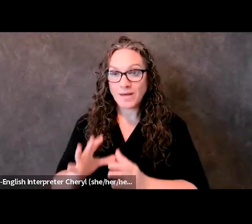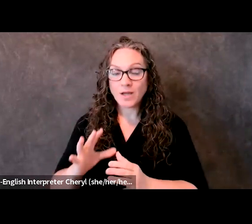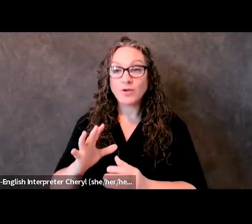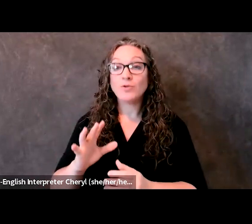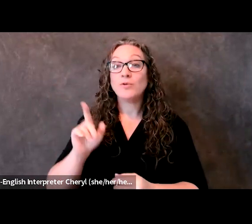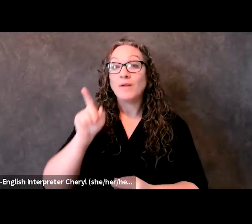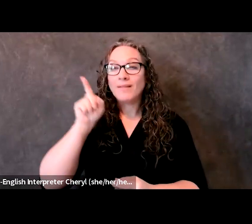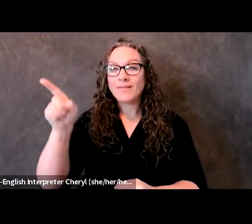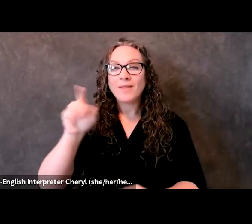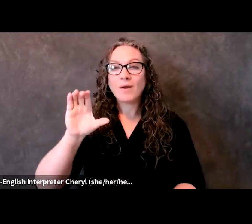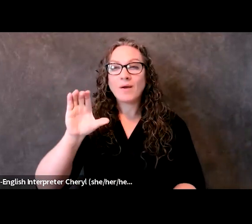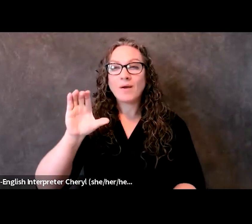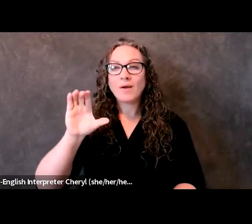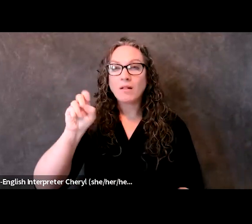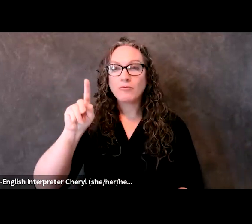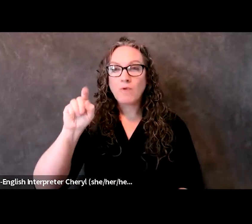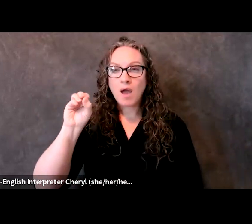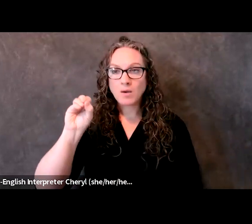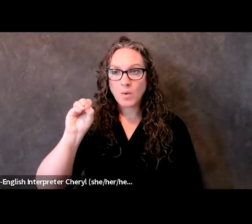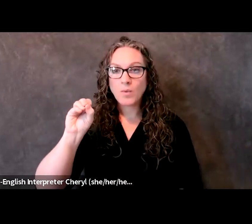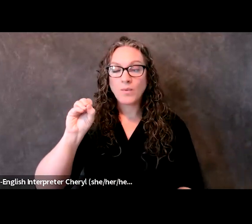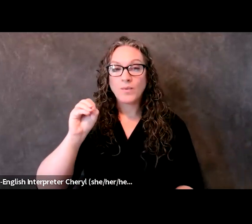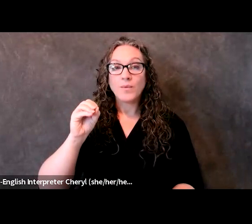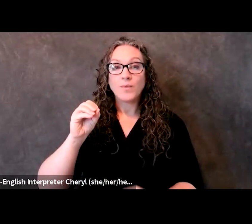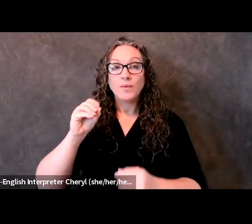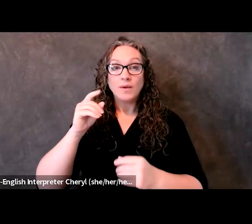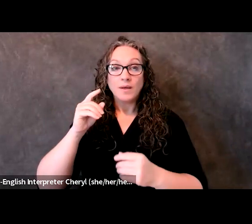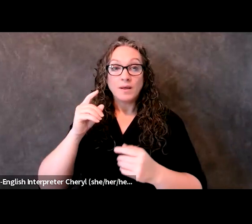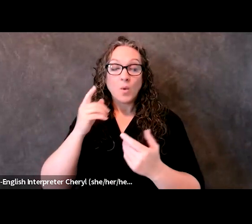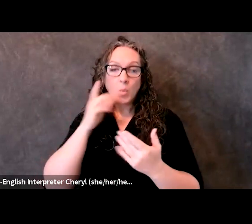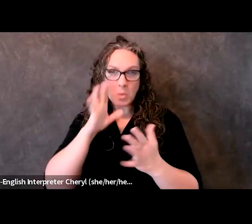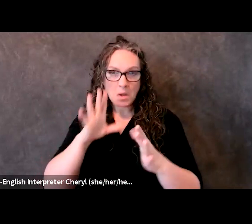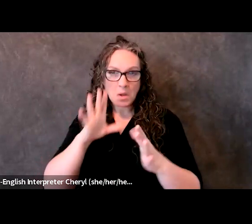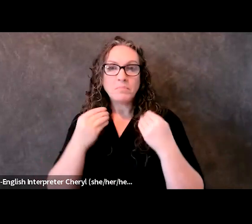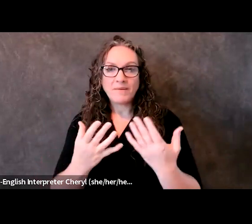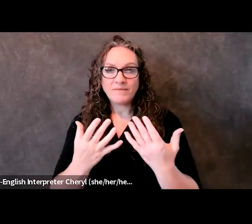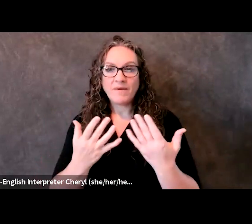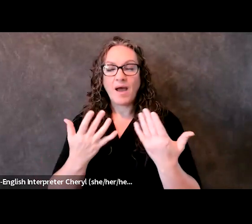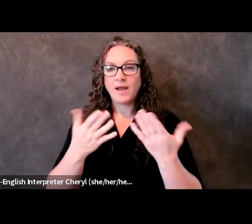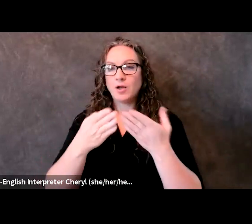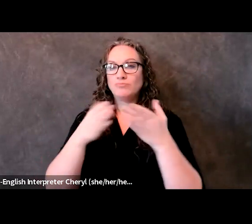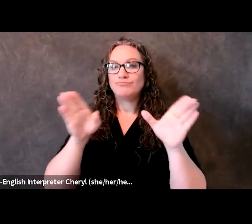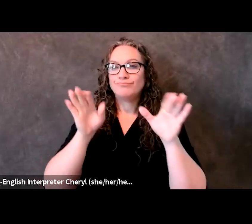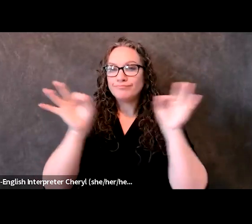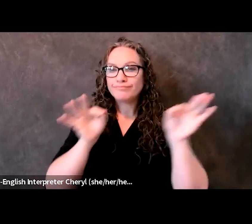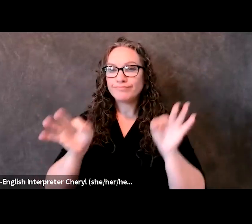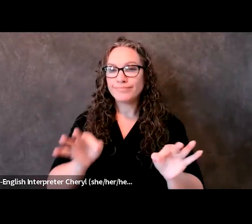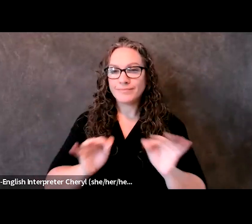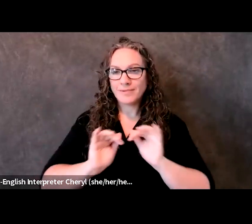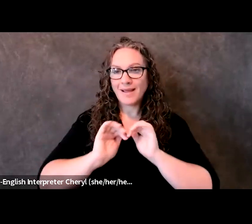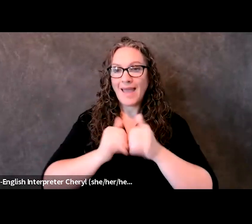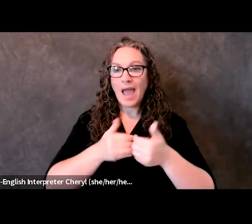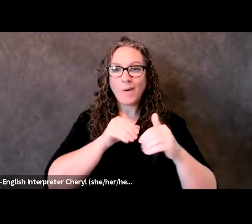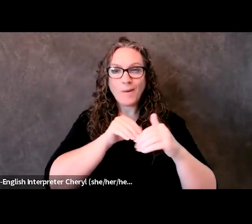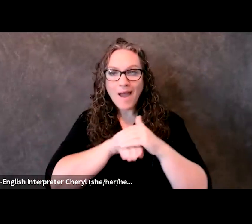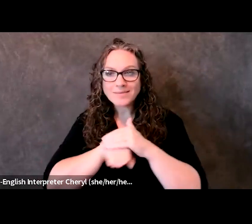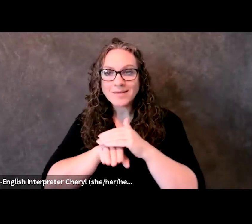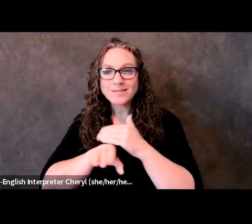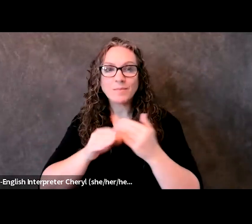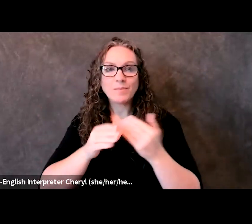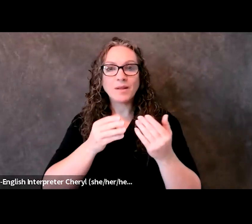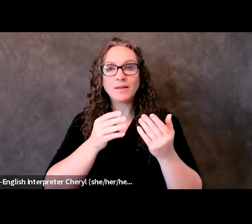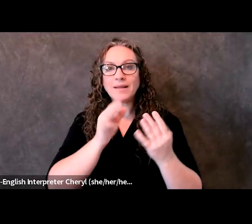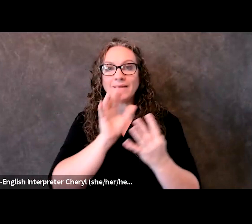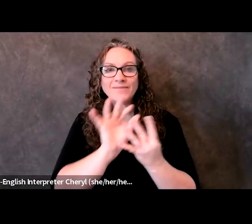Security and Emergency Management. It's going to provide an overview of the accessibility features that are available throughout the